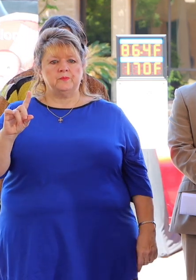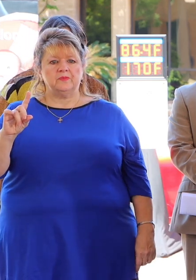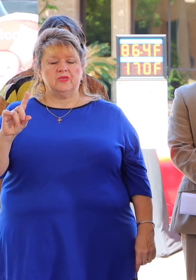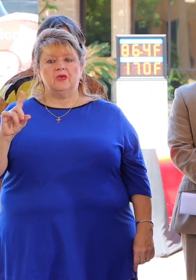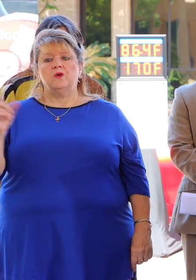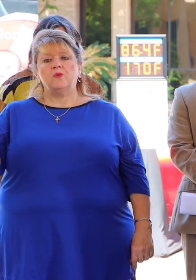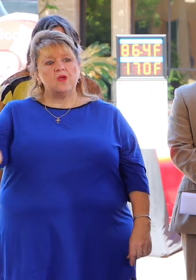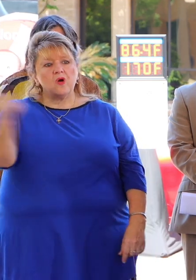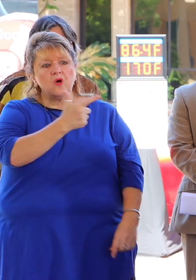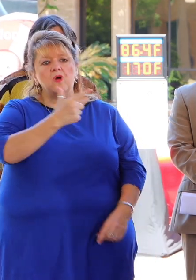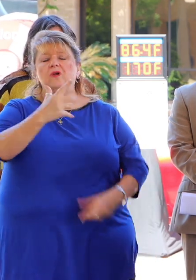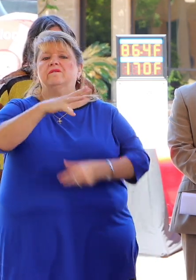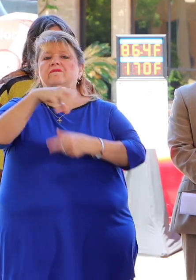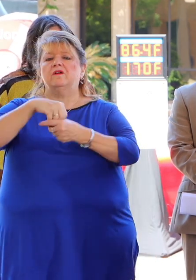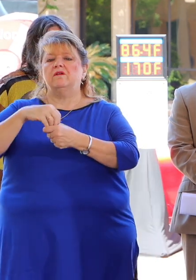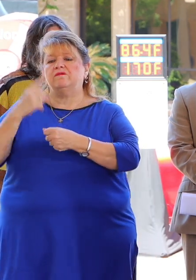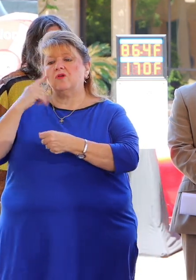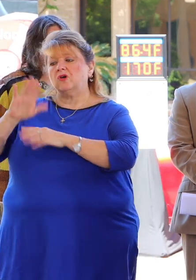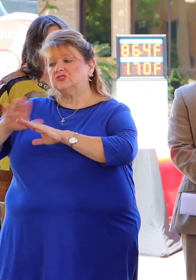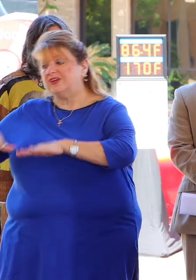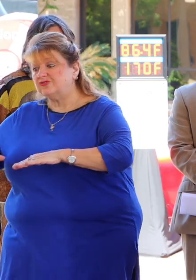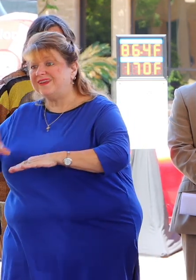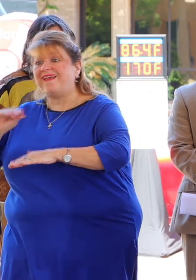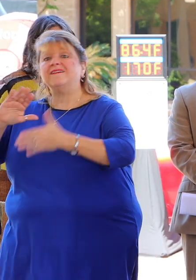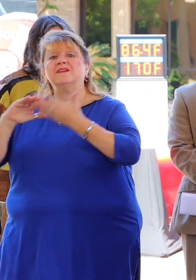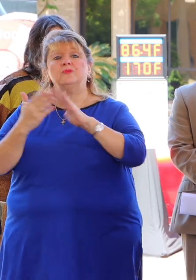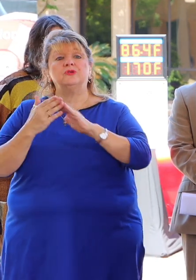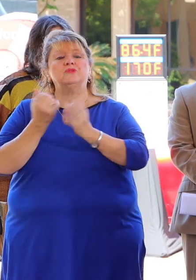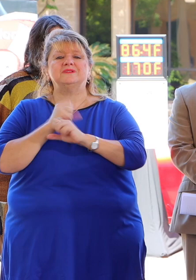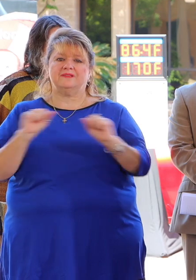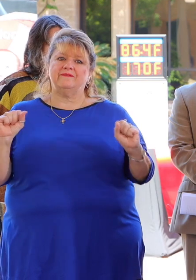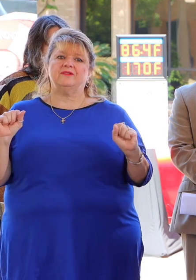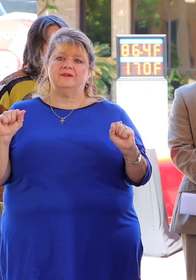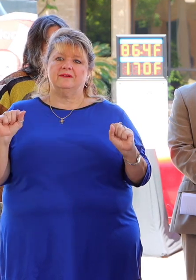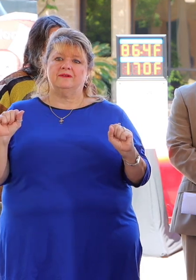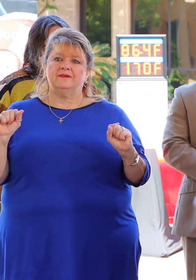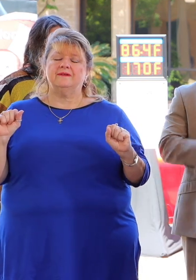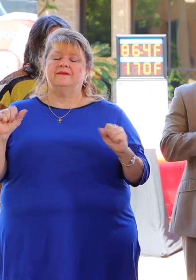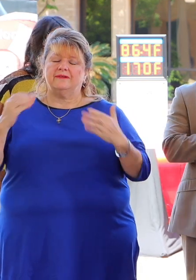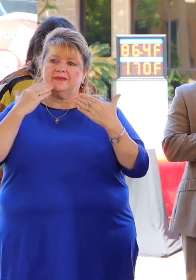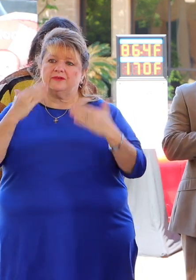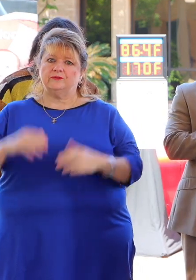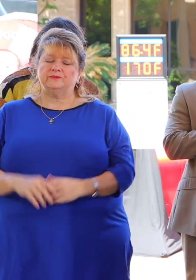our children and community safer. Thank you.